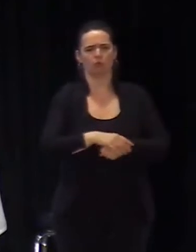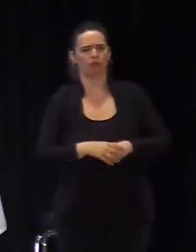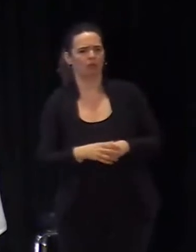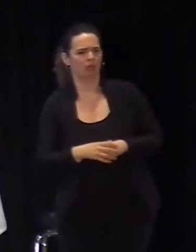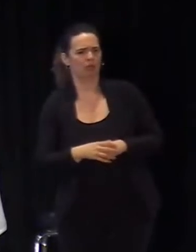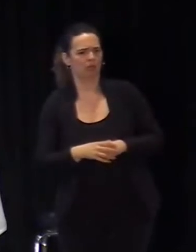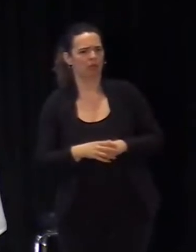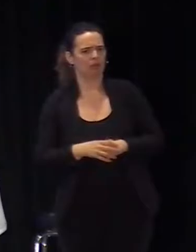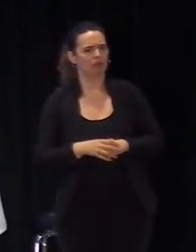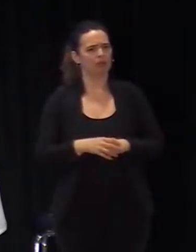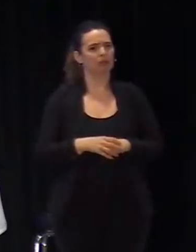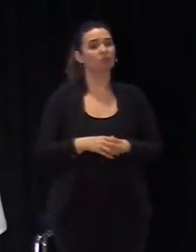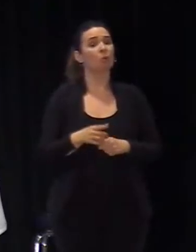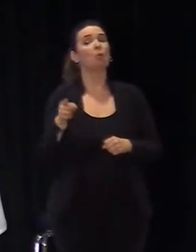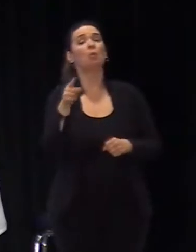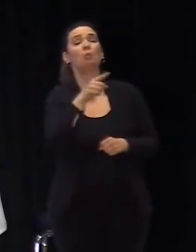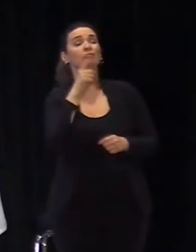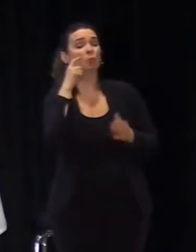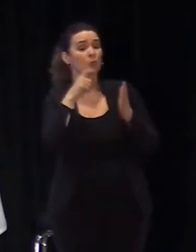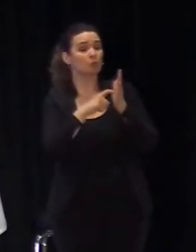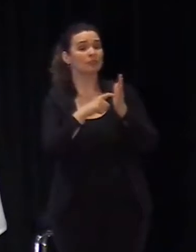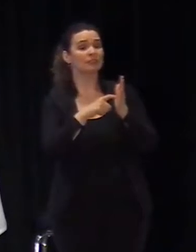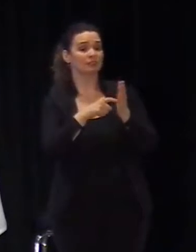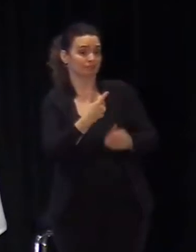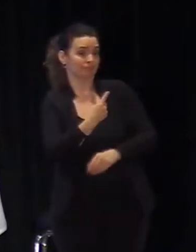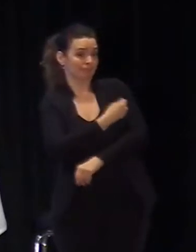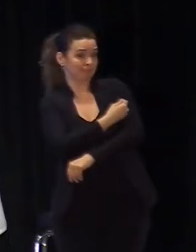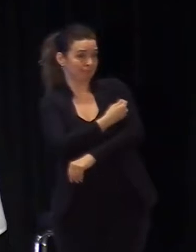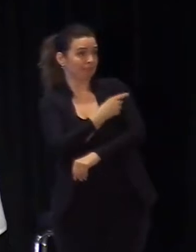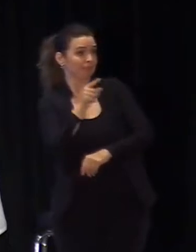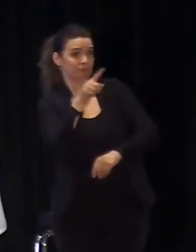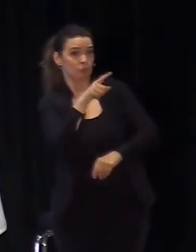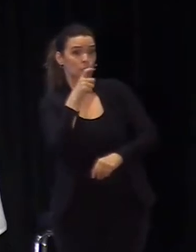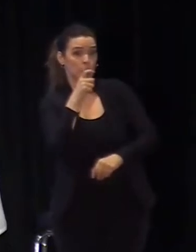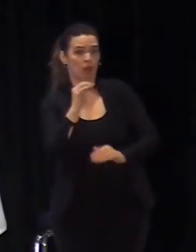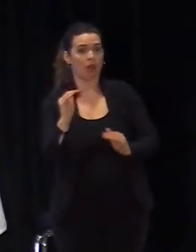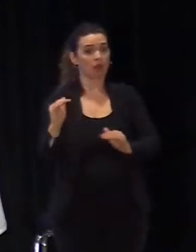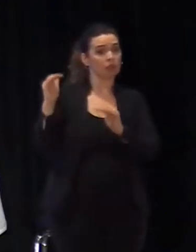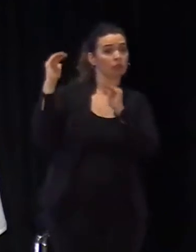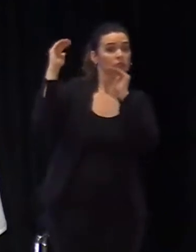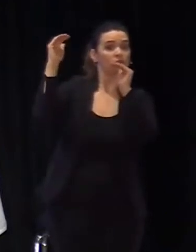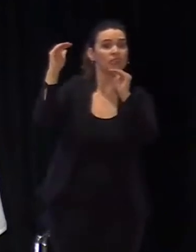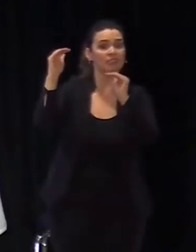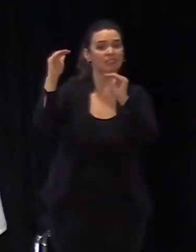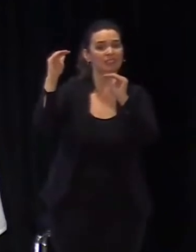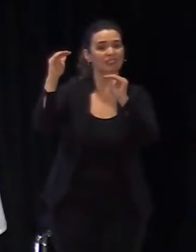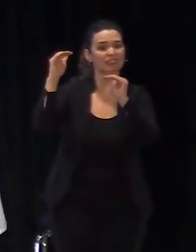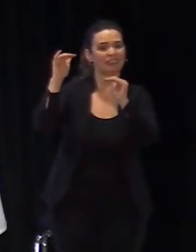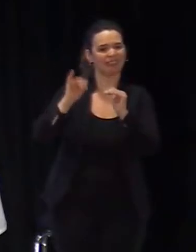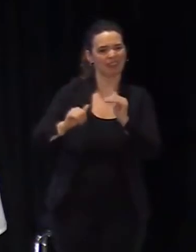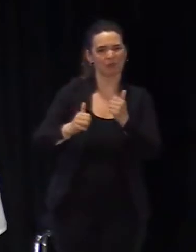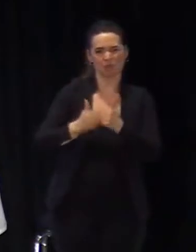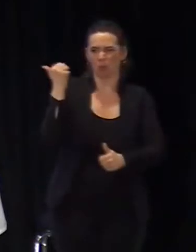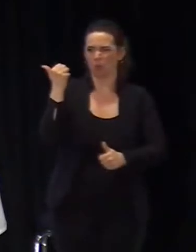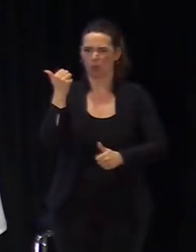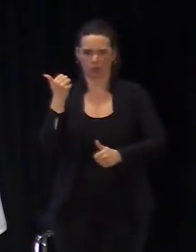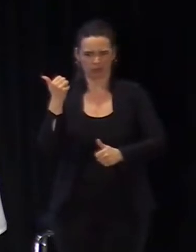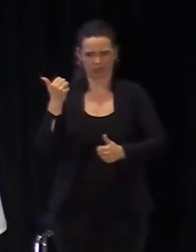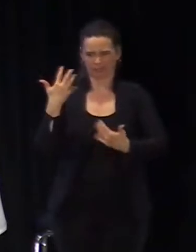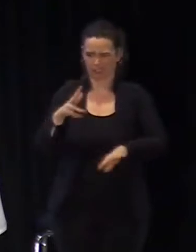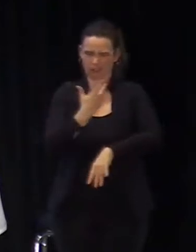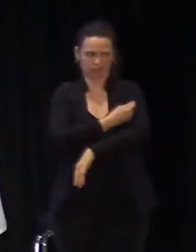program, that the adults who've really borne the brunt of this pandemic are vaccinated.